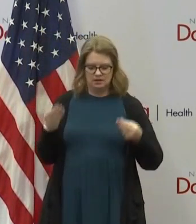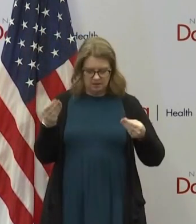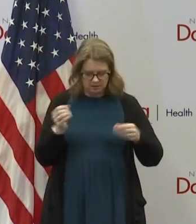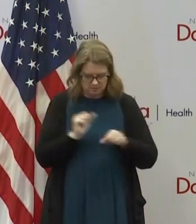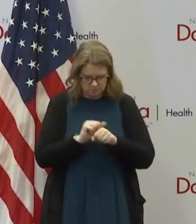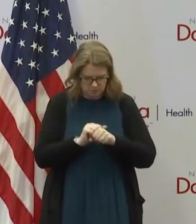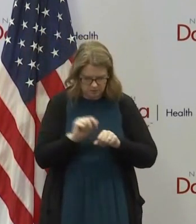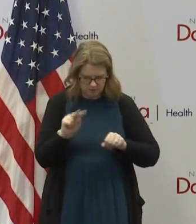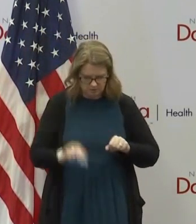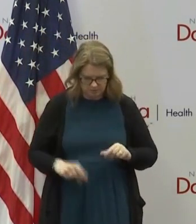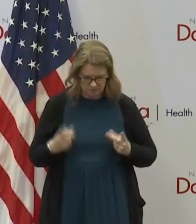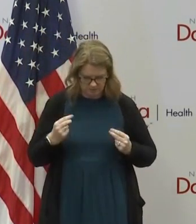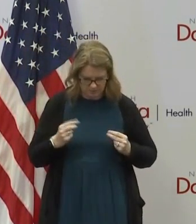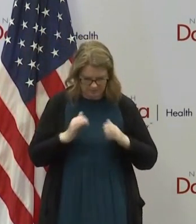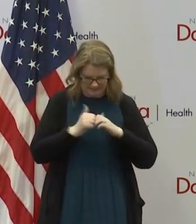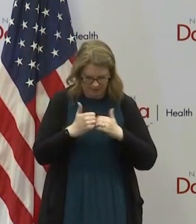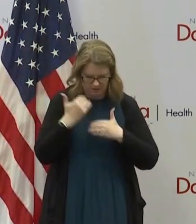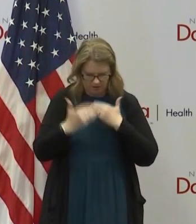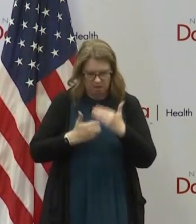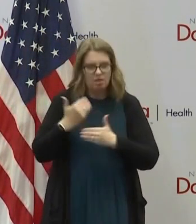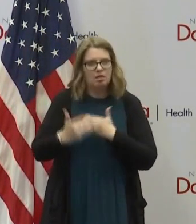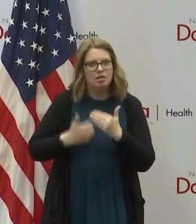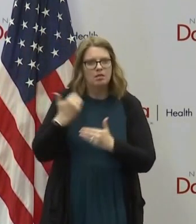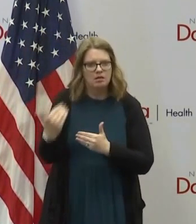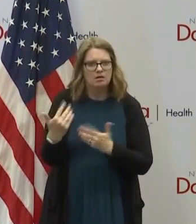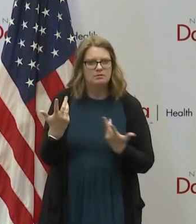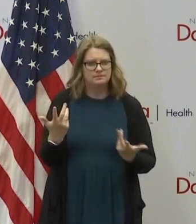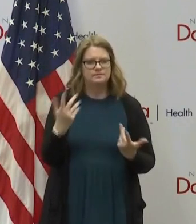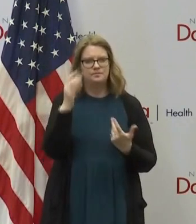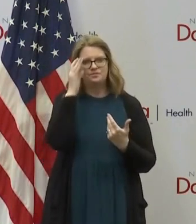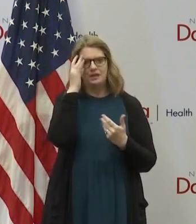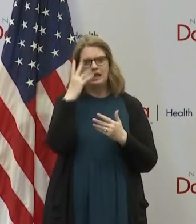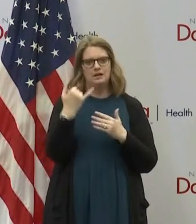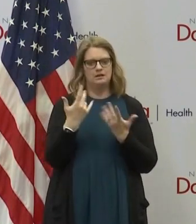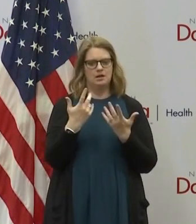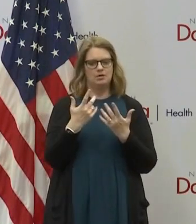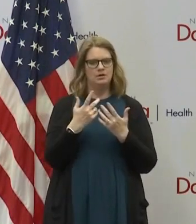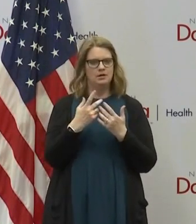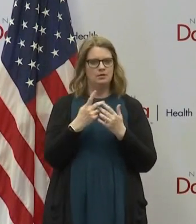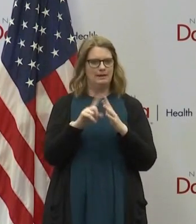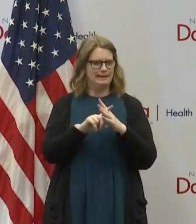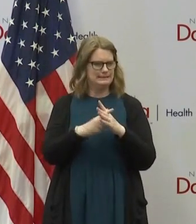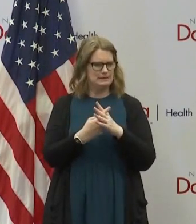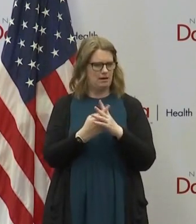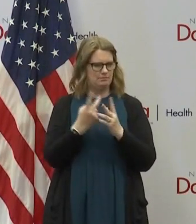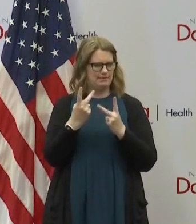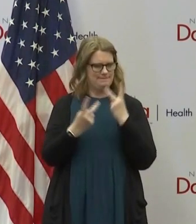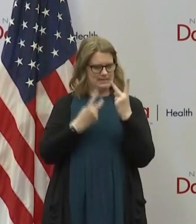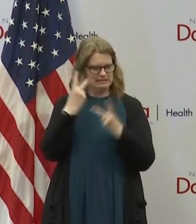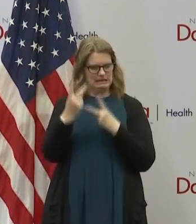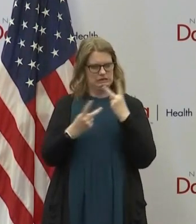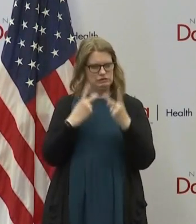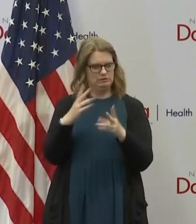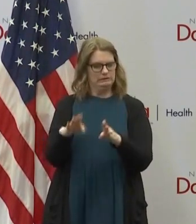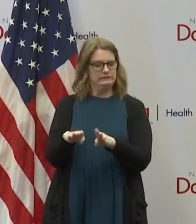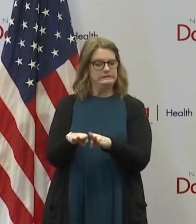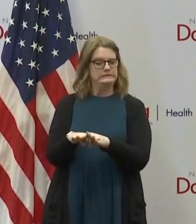on how those rules for the roadmap for visitation for long-term care